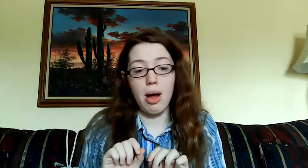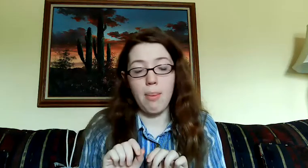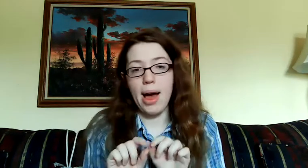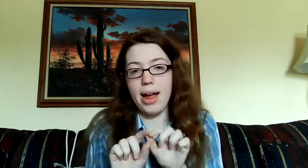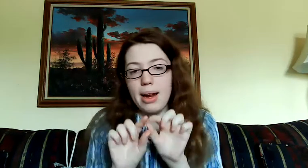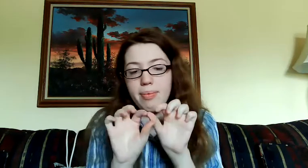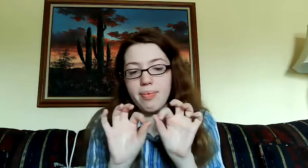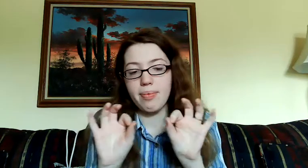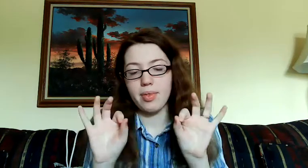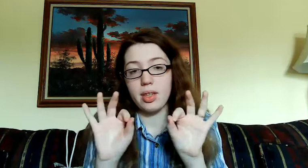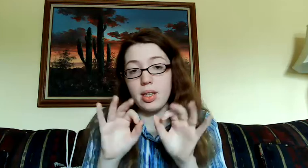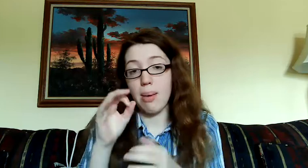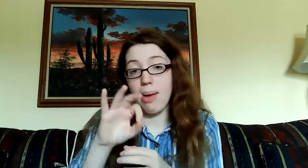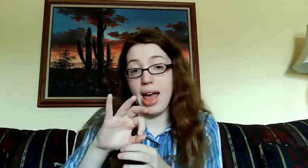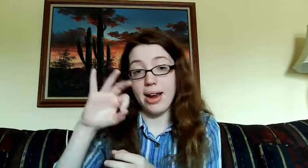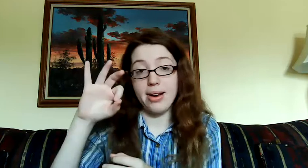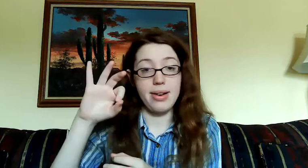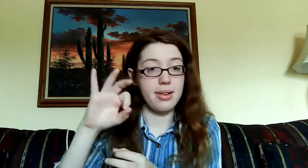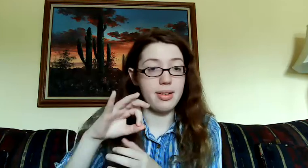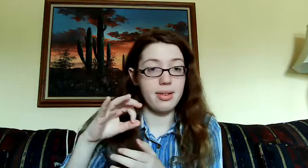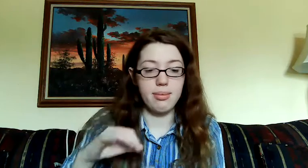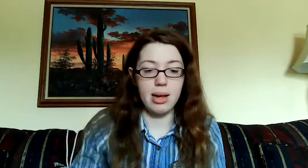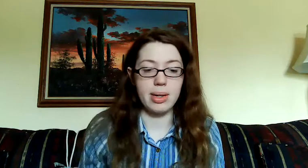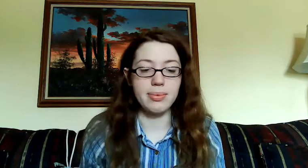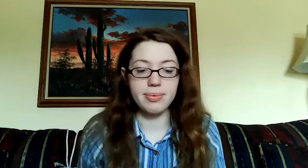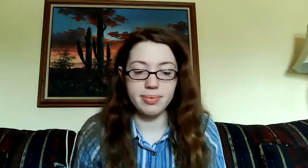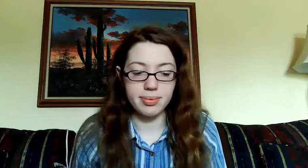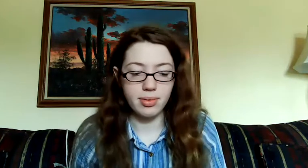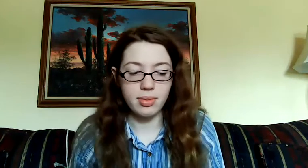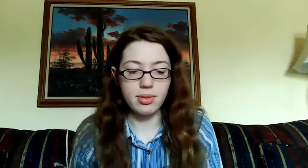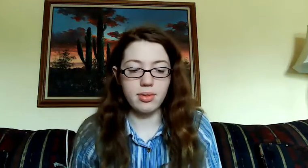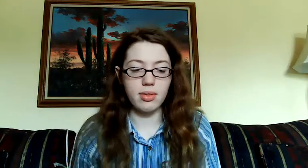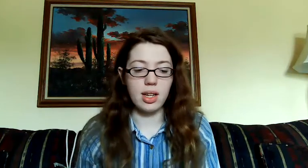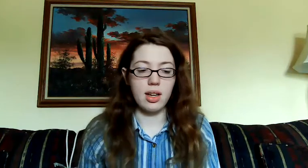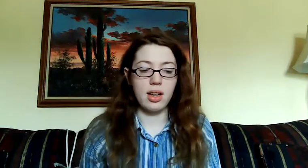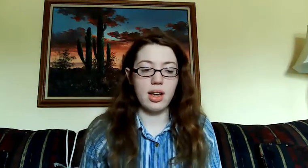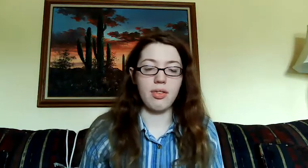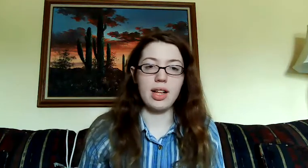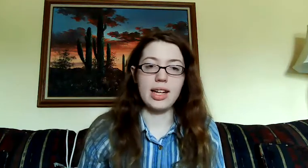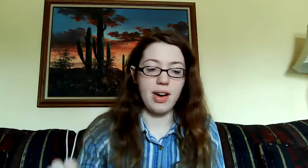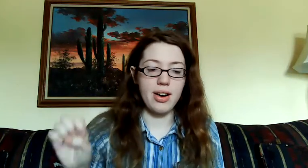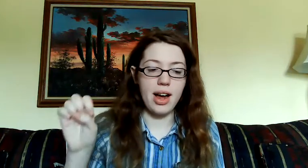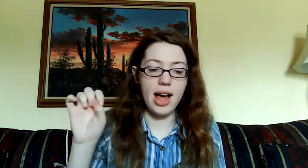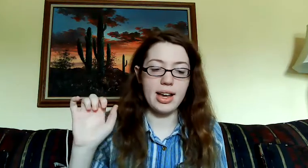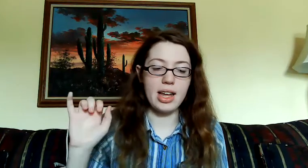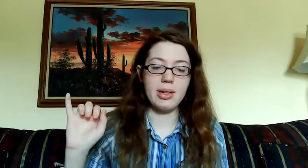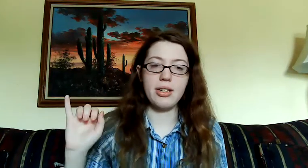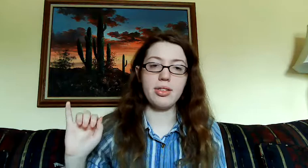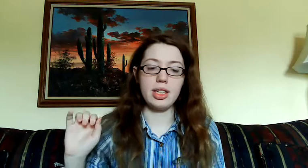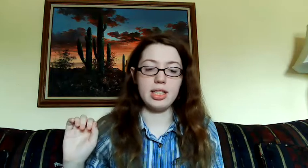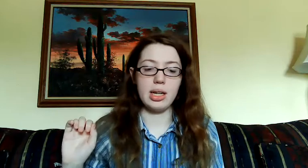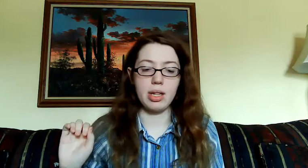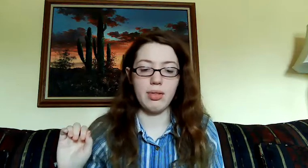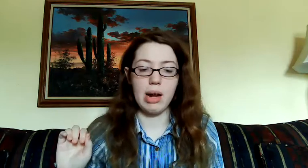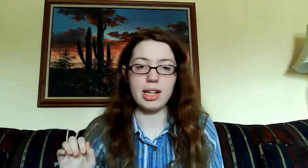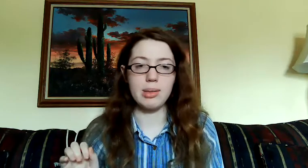pipe, a pen, maybe. And for classifier I, it can be used in a similar way, but it's more for